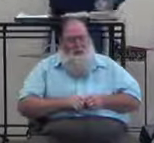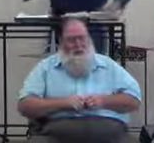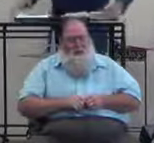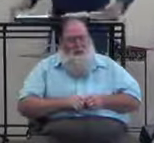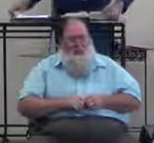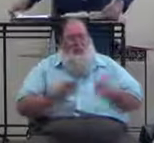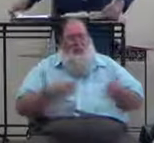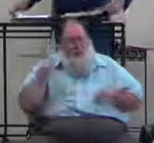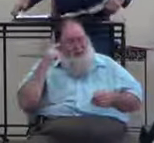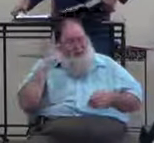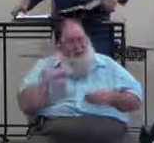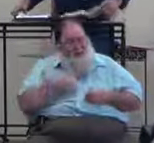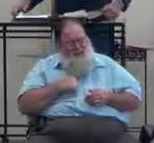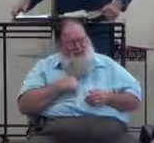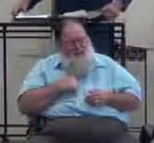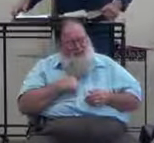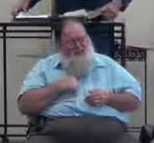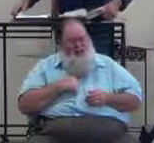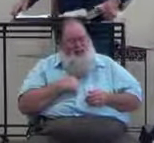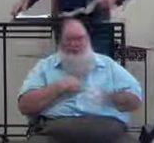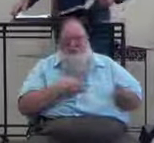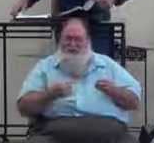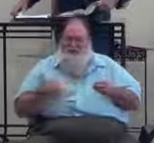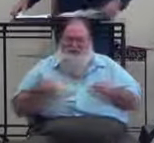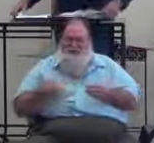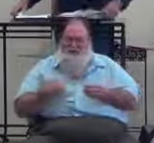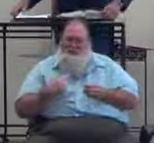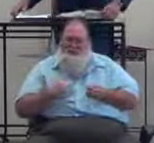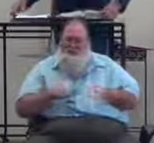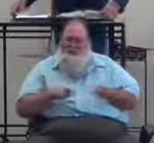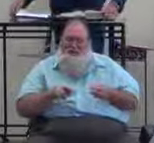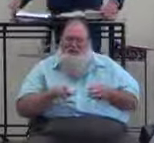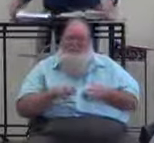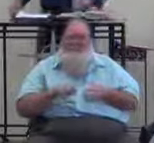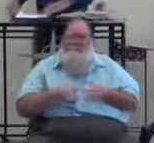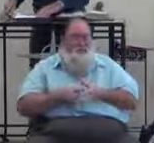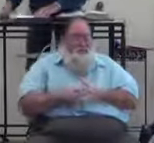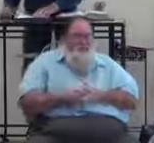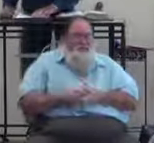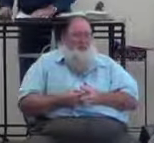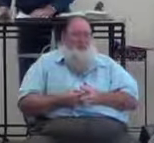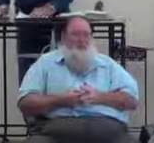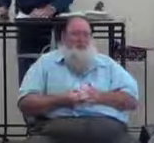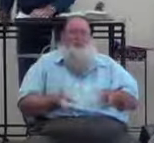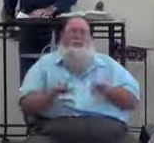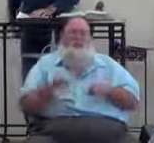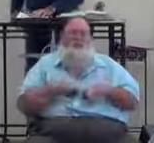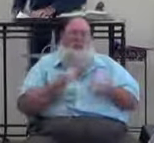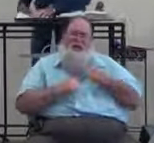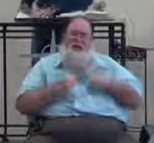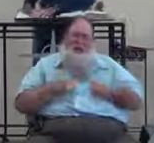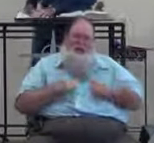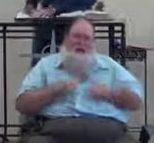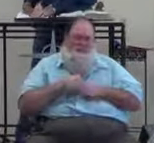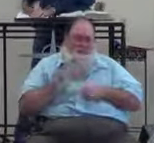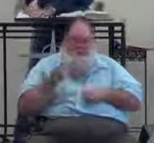Well, I think that brings us up to speed. While we've been in Acts, we've seen many wonders and miracles.